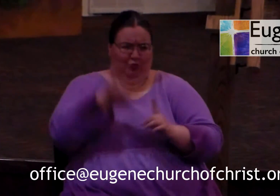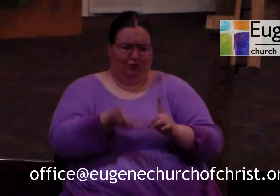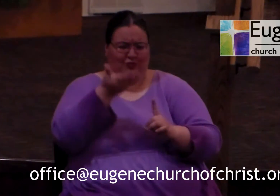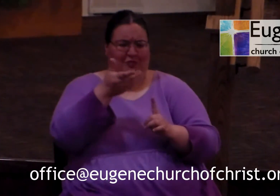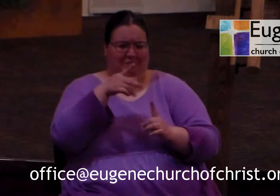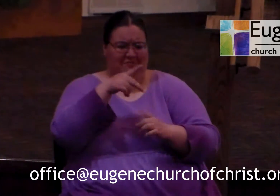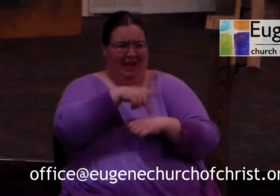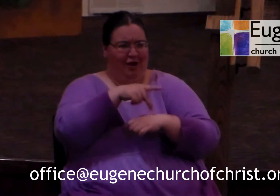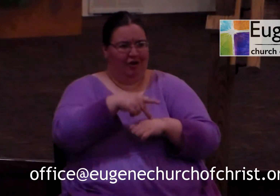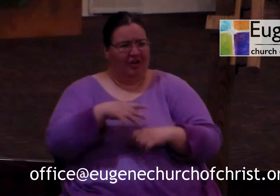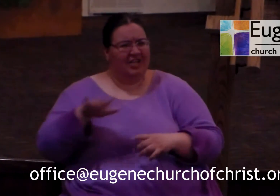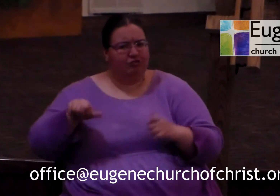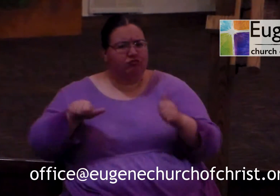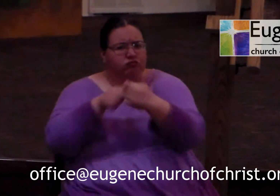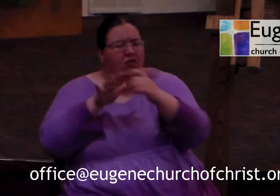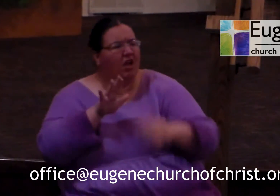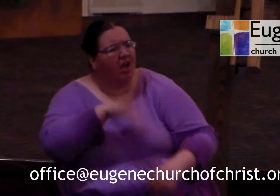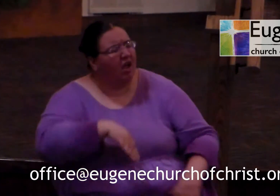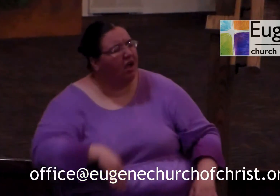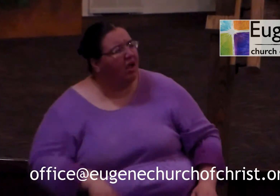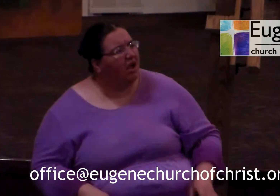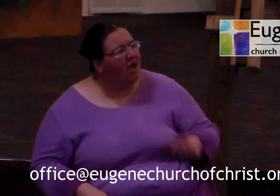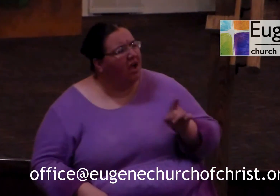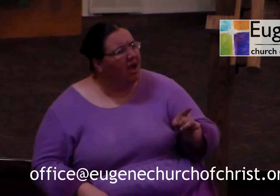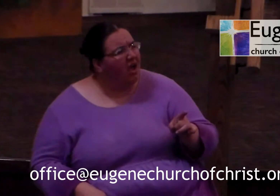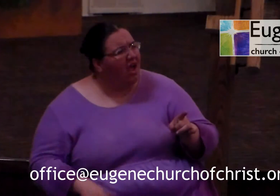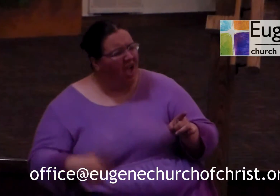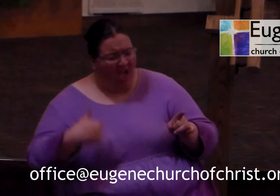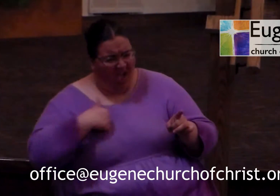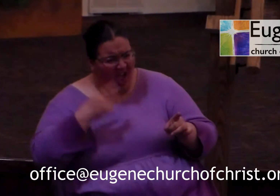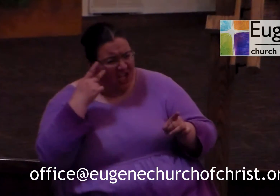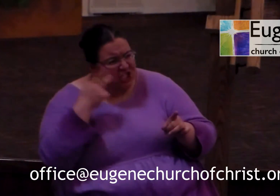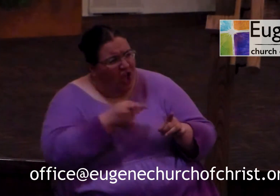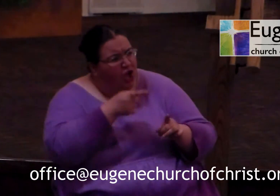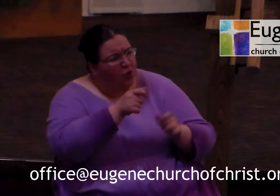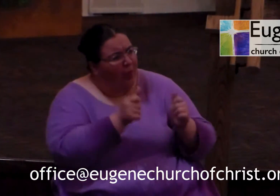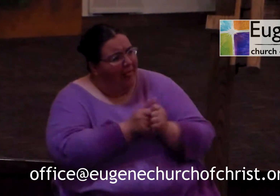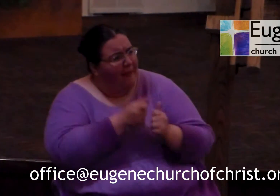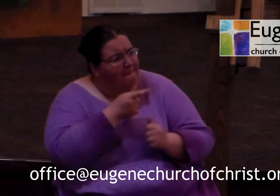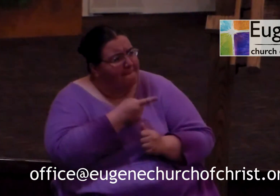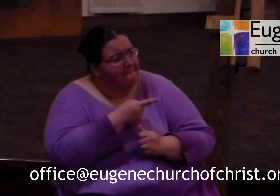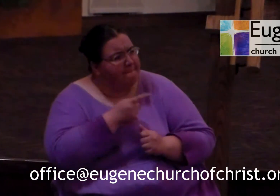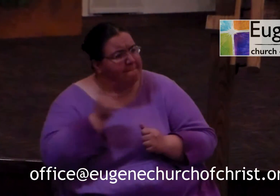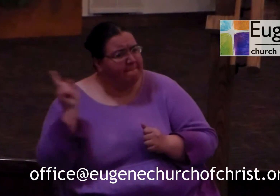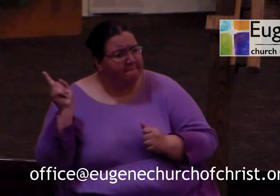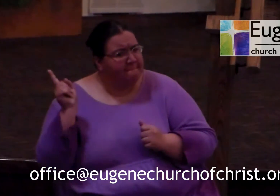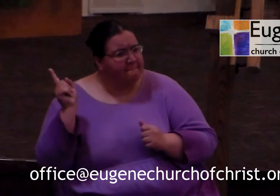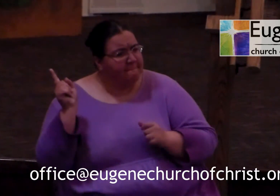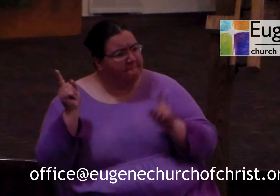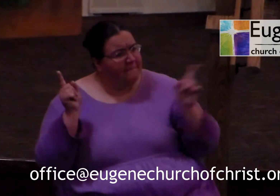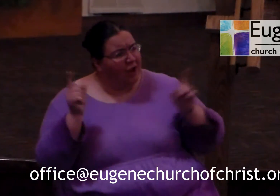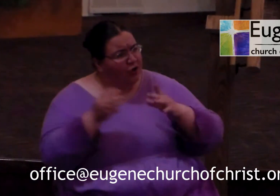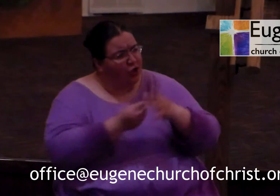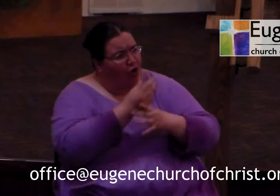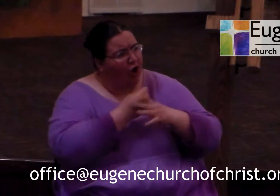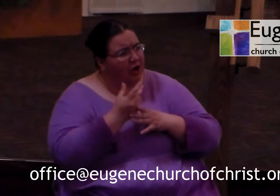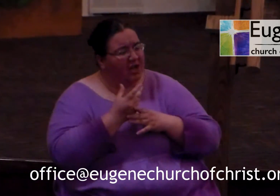He challenged him. Didn't I see you with him in the olive grove? Again, Peter denied it, and at that moment a rooster began to